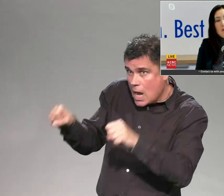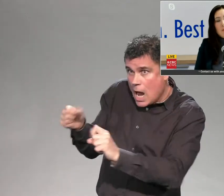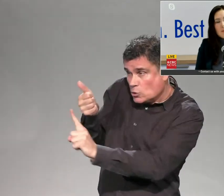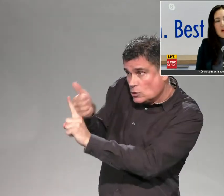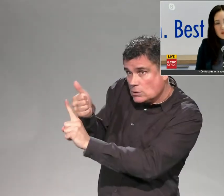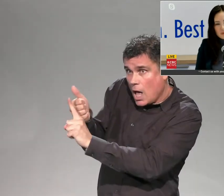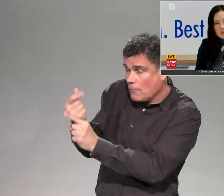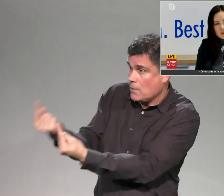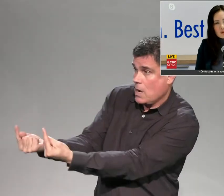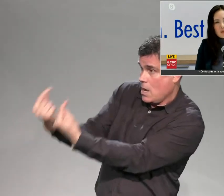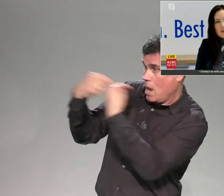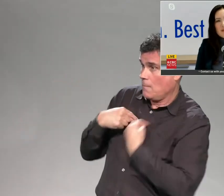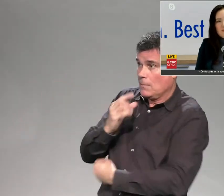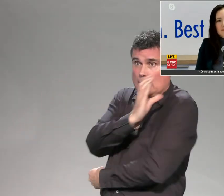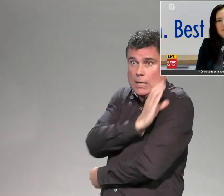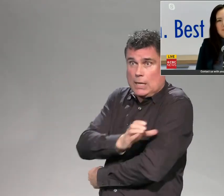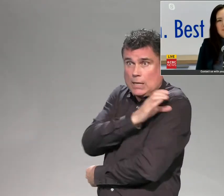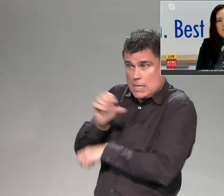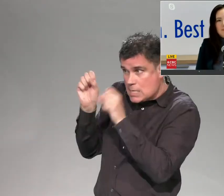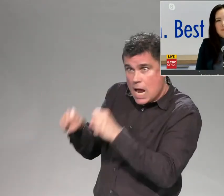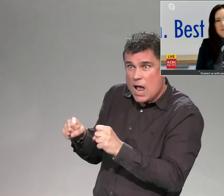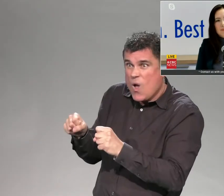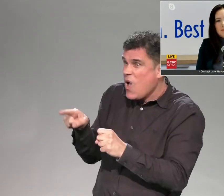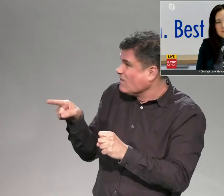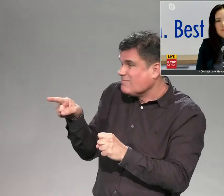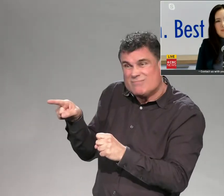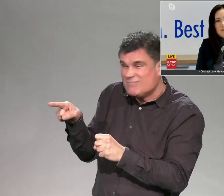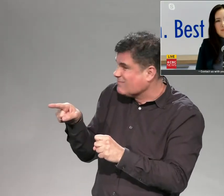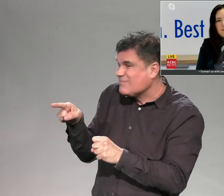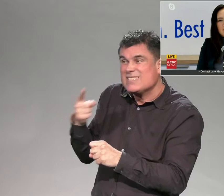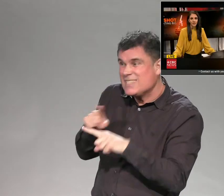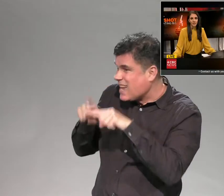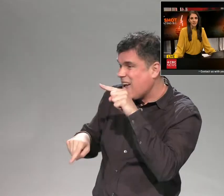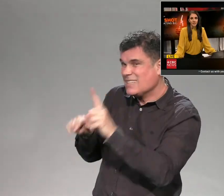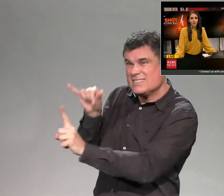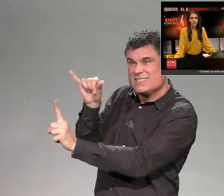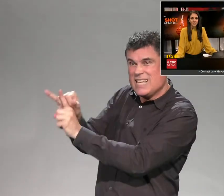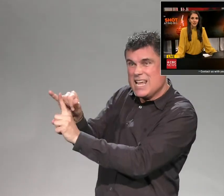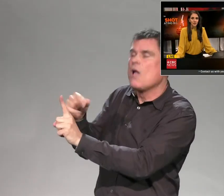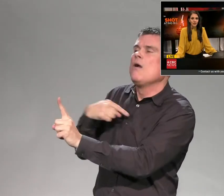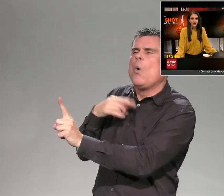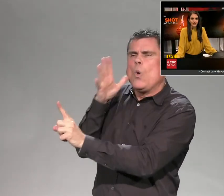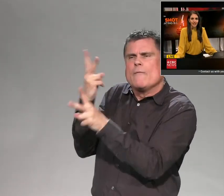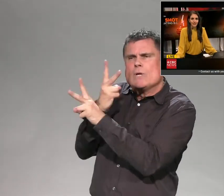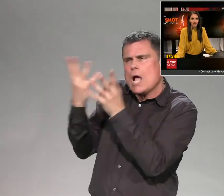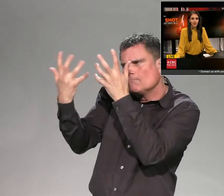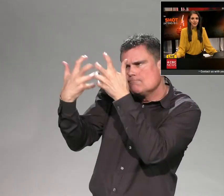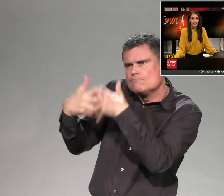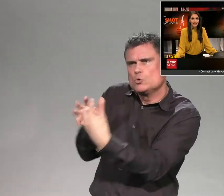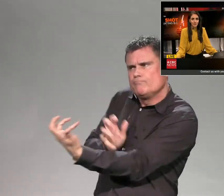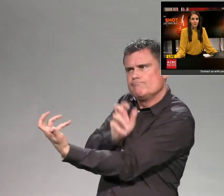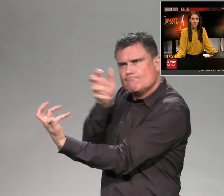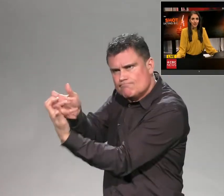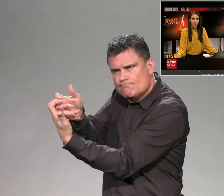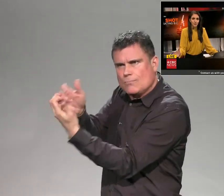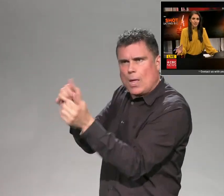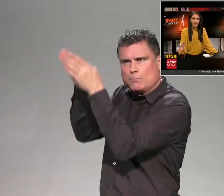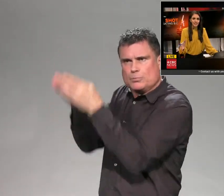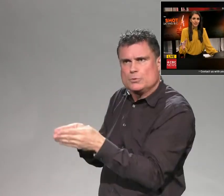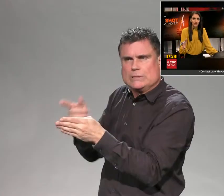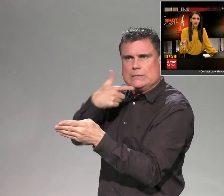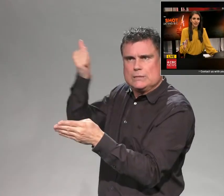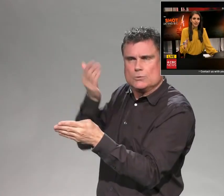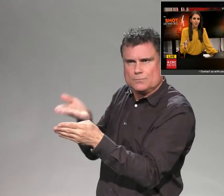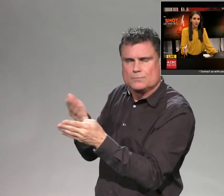home outreach service. Dr. Lee, thank you. Professor Nagarajan, Dr. Lee seems quite